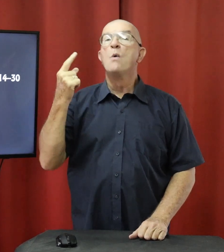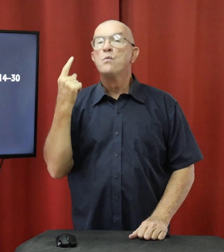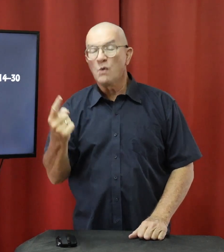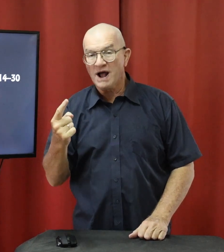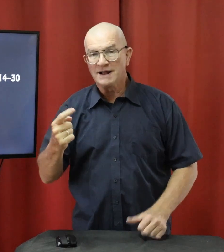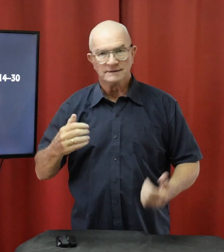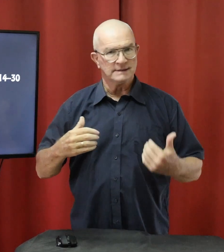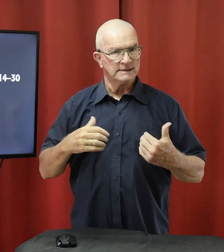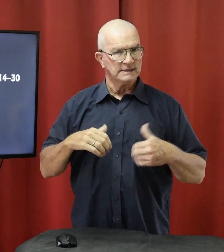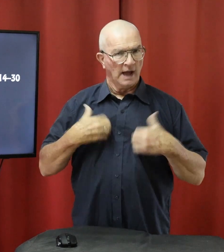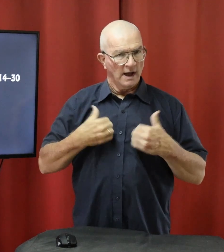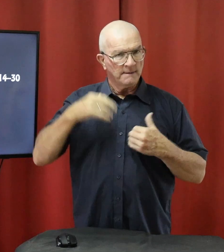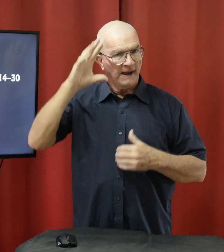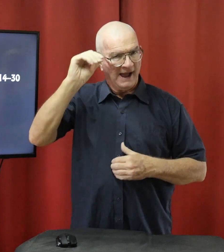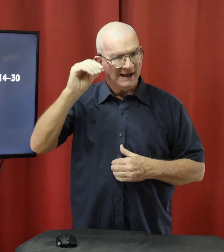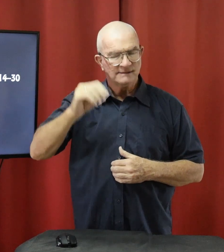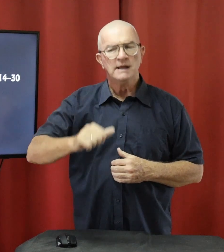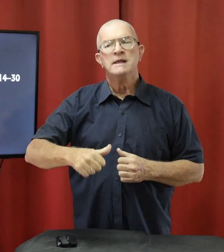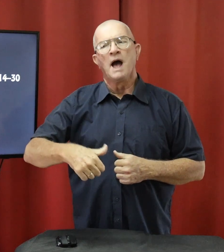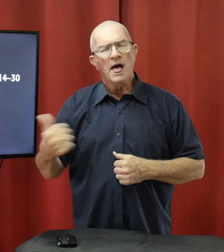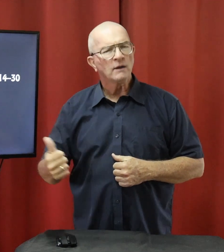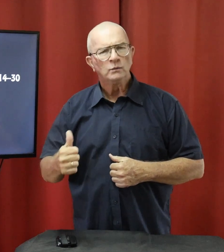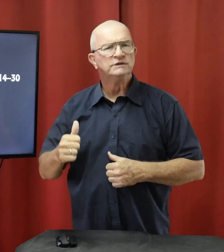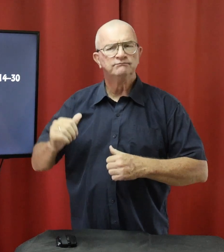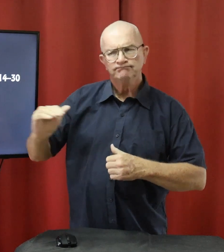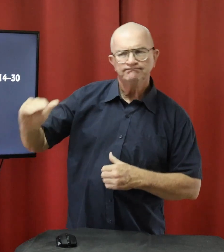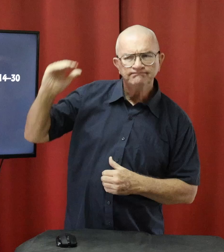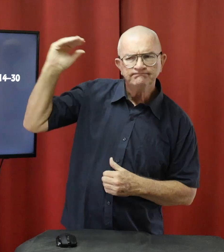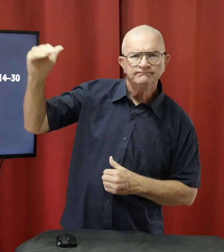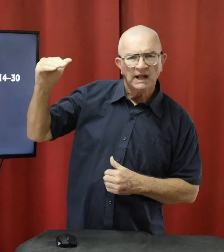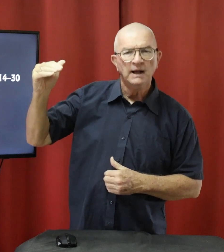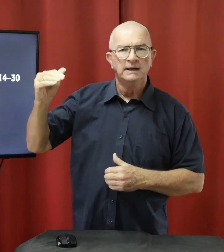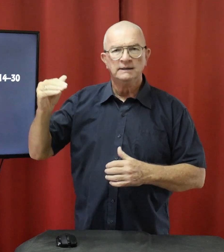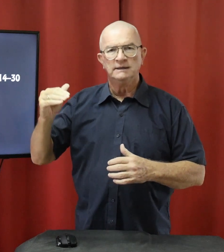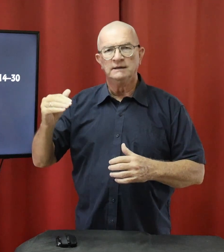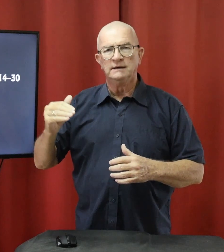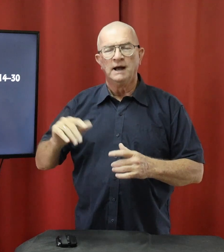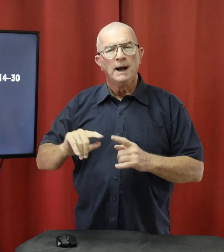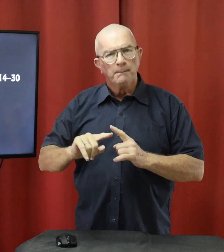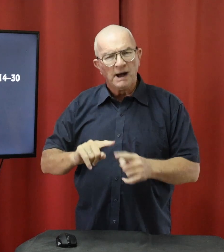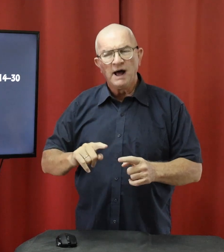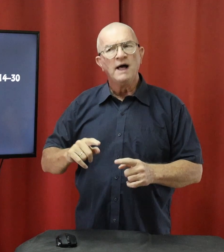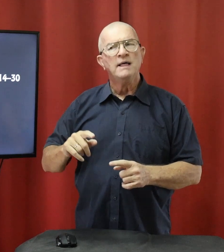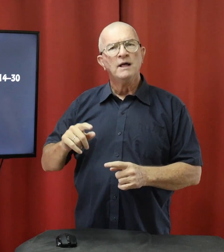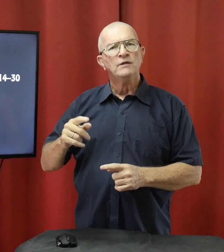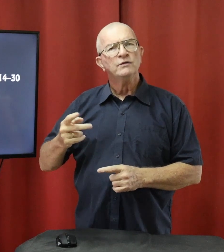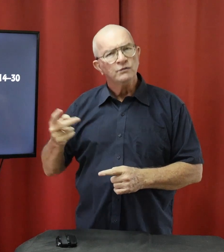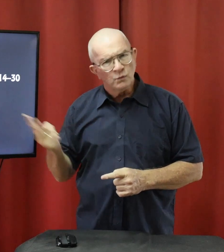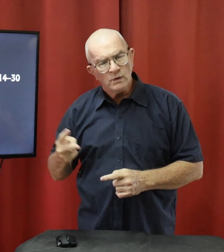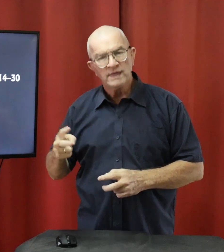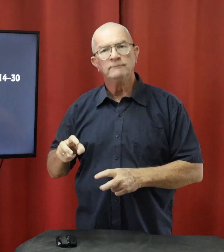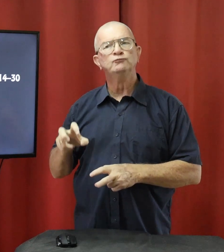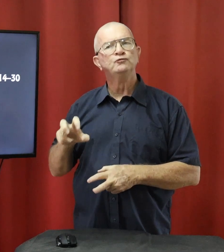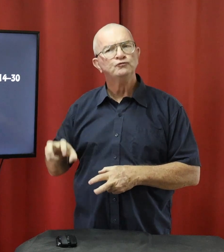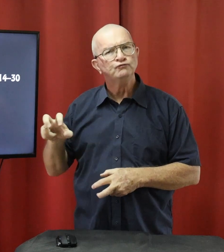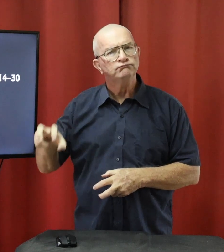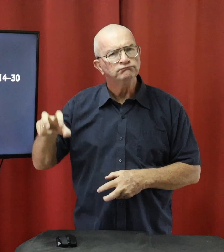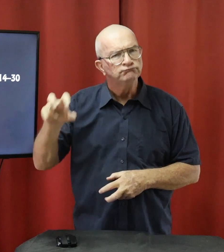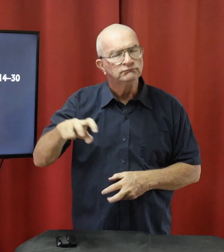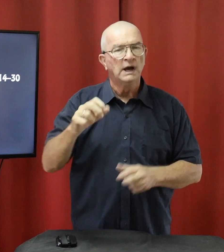These two men, one was a young man, the other one was a little older, but the two of them